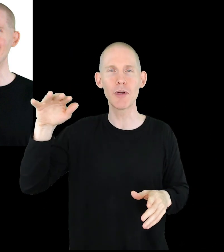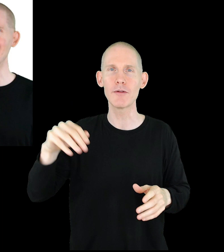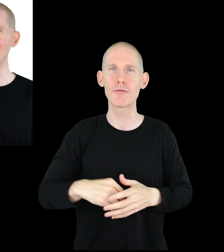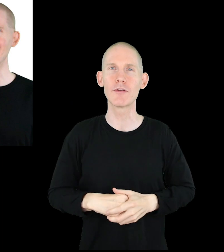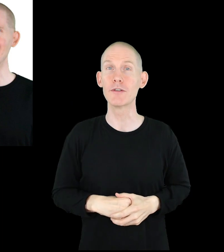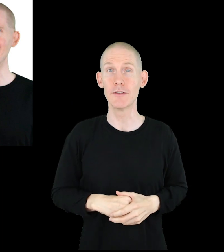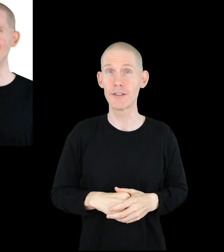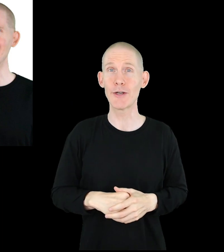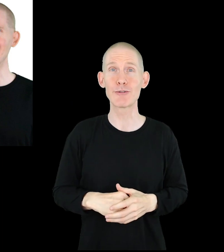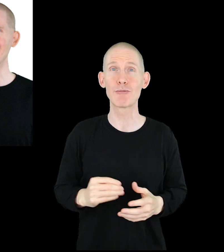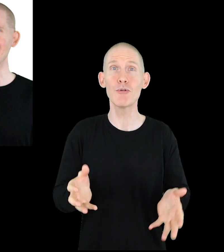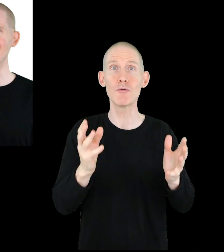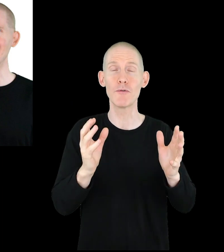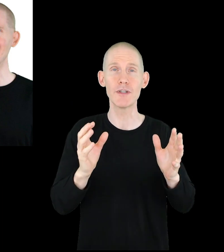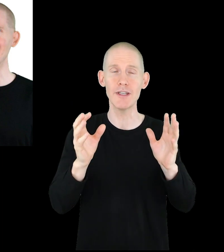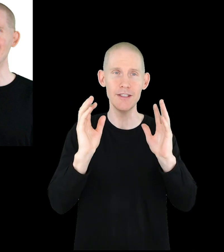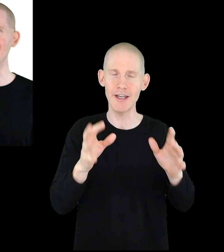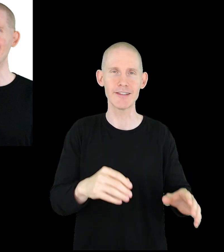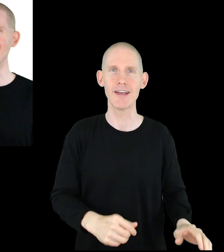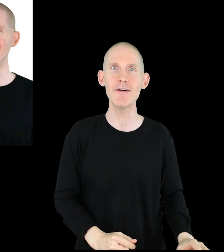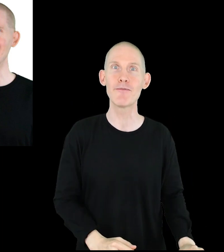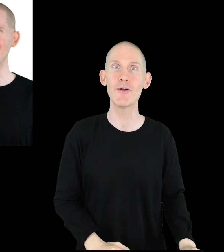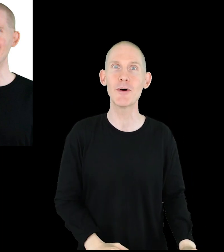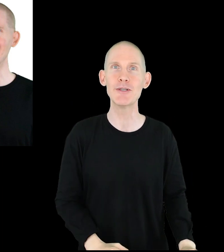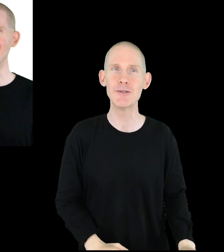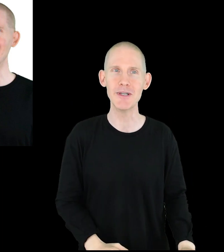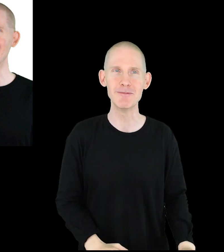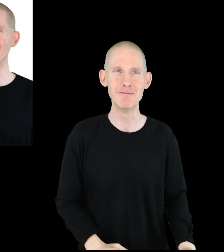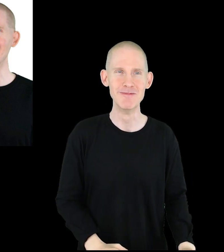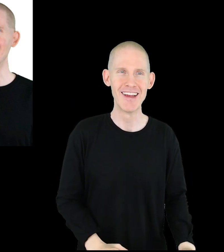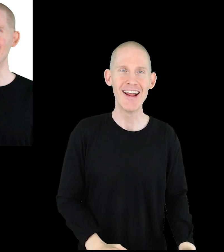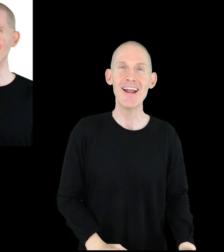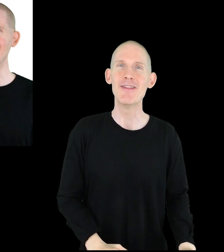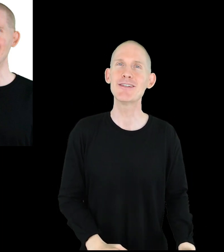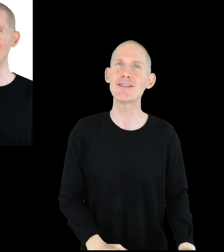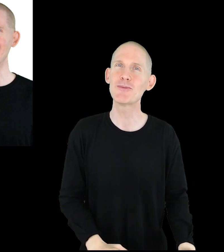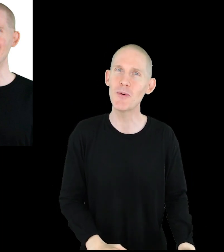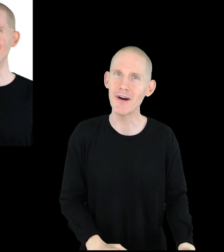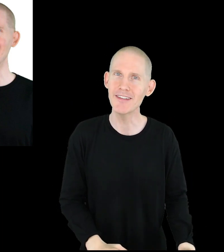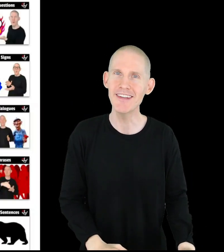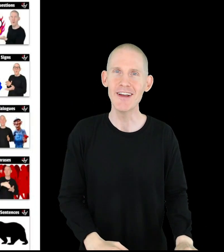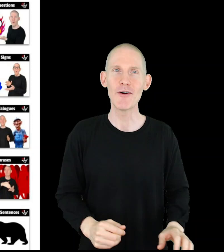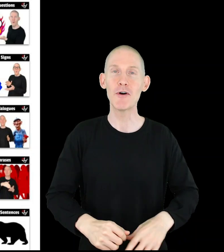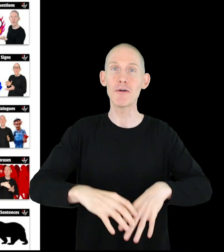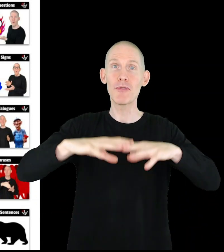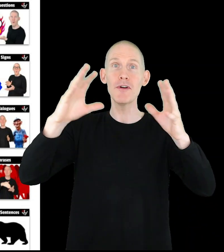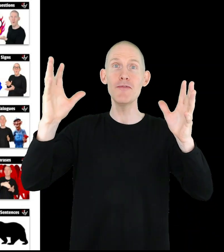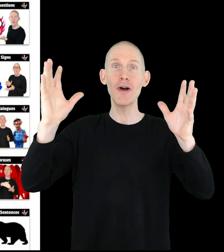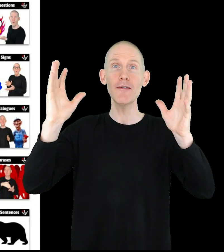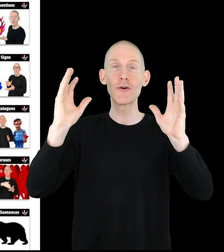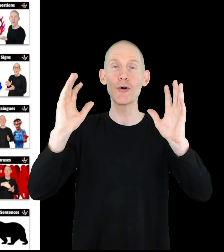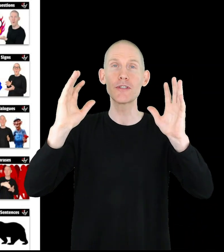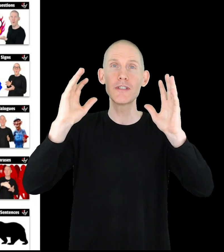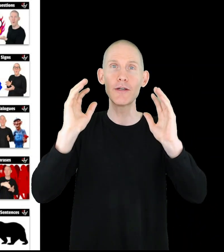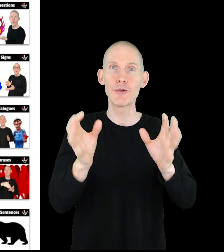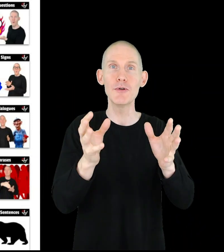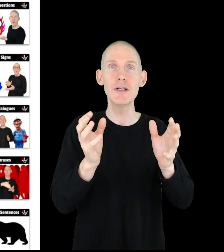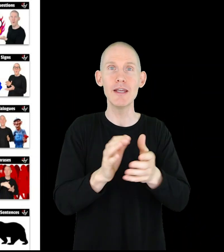fingerspelling skills through the roof. Yes, and have fun while you do it. This is one of over 35 courses included in